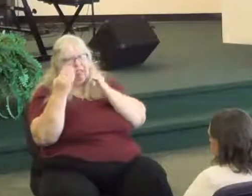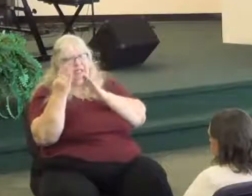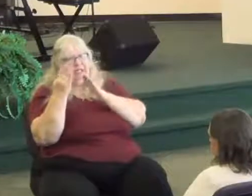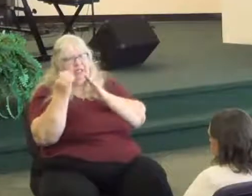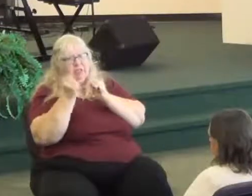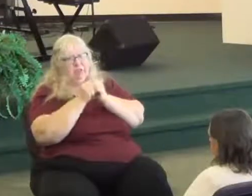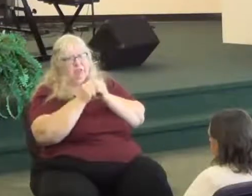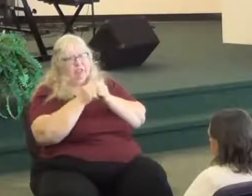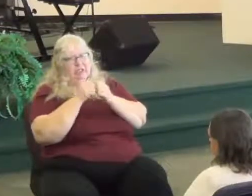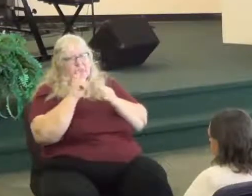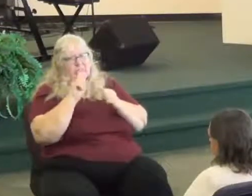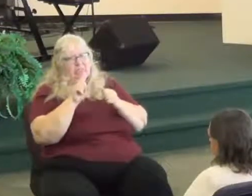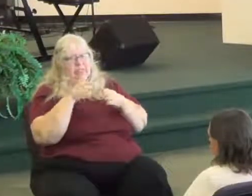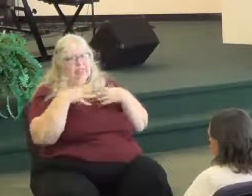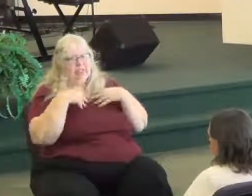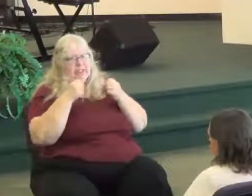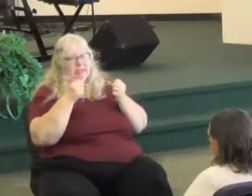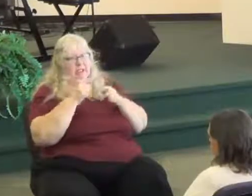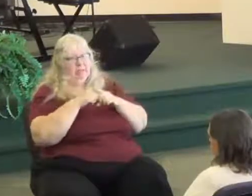forgive sins.